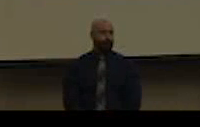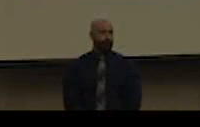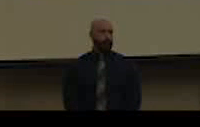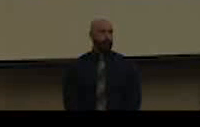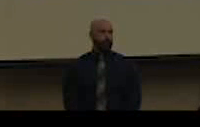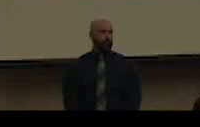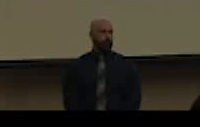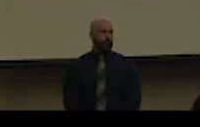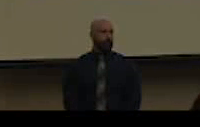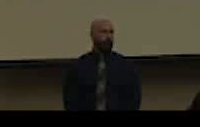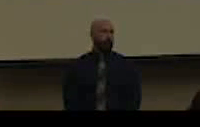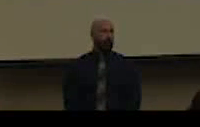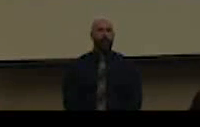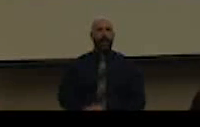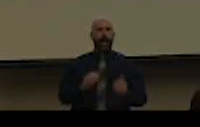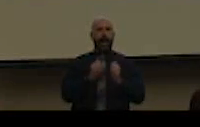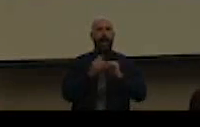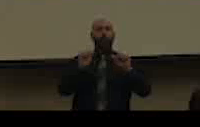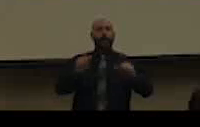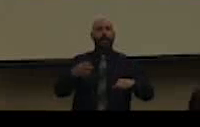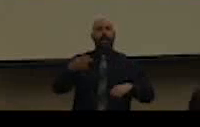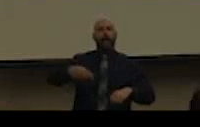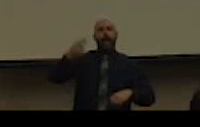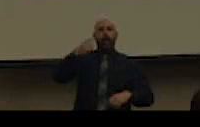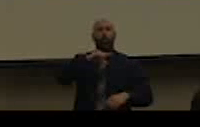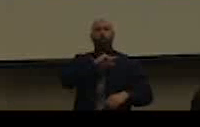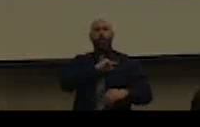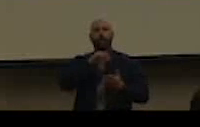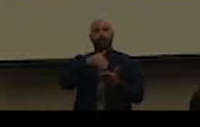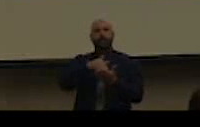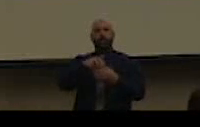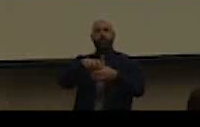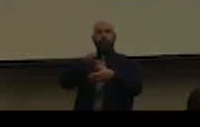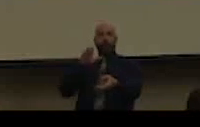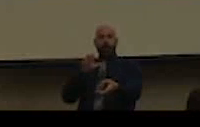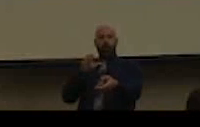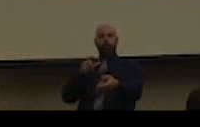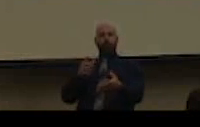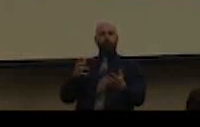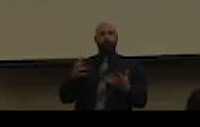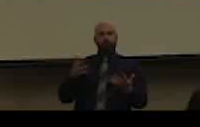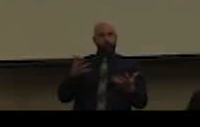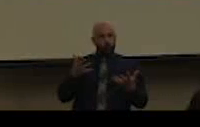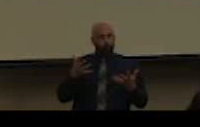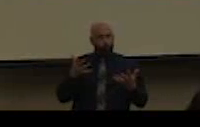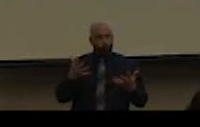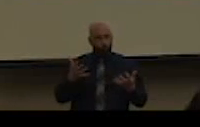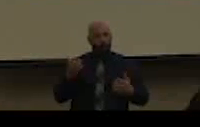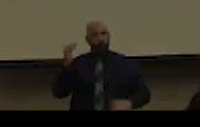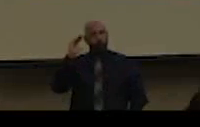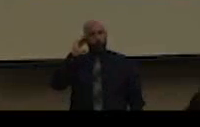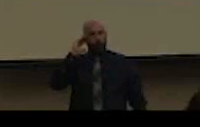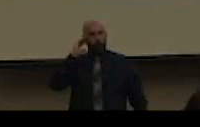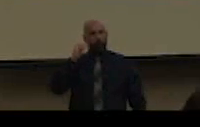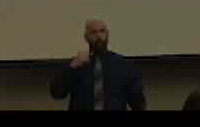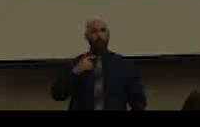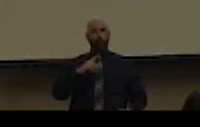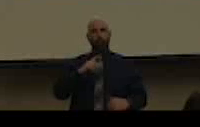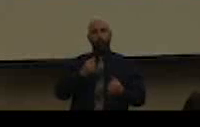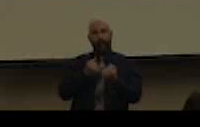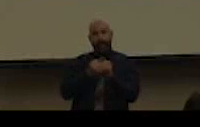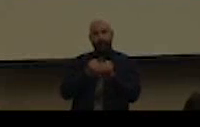high quality centers to pull out. You know, we're actually advocating that they stay in and pull more